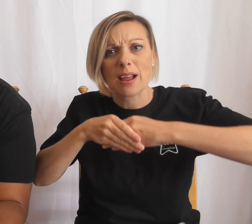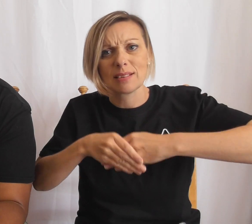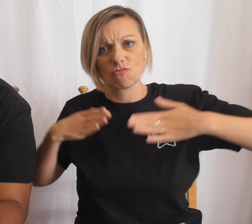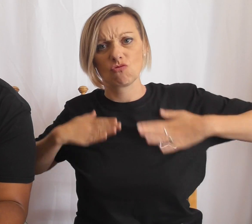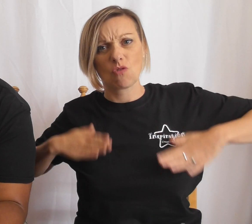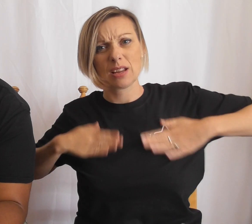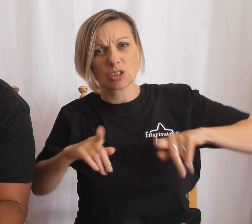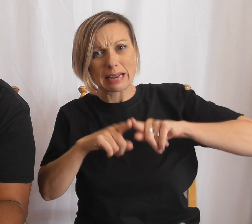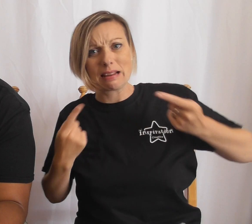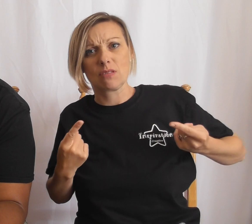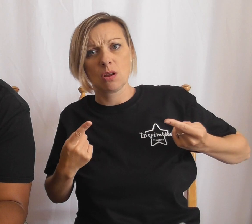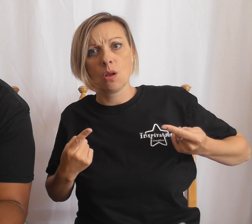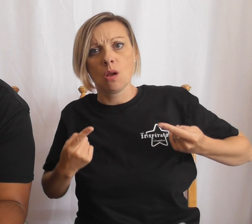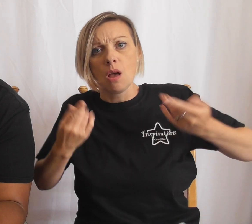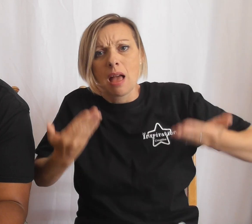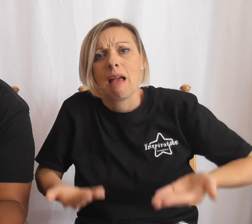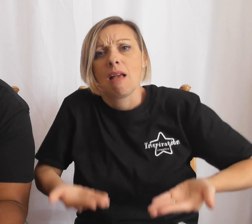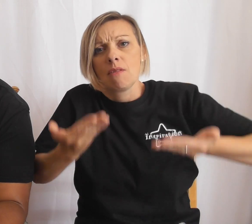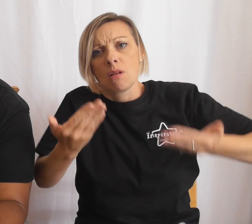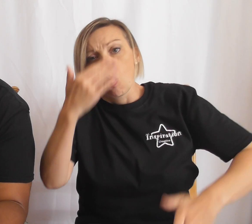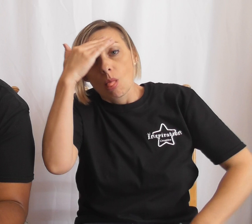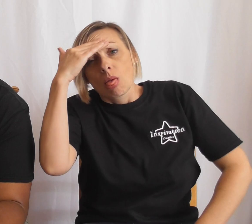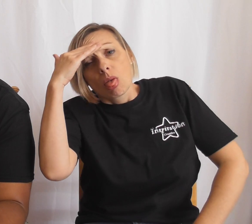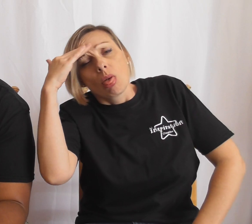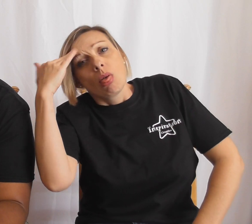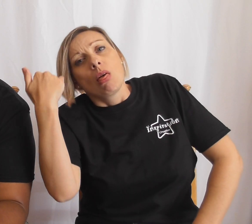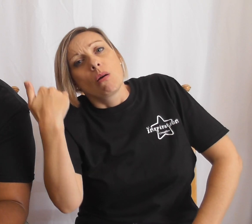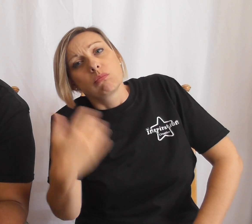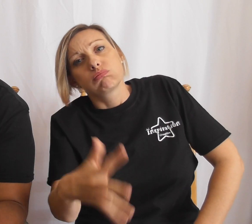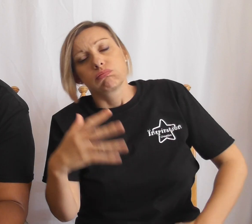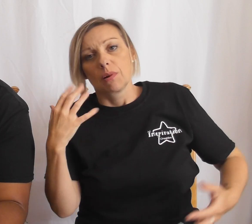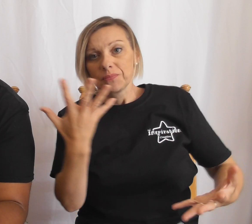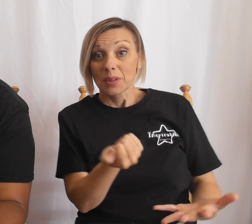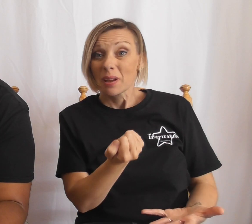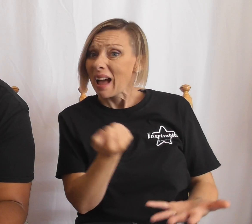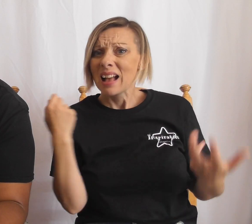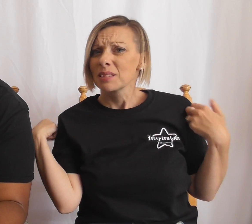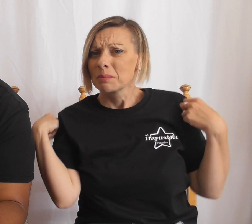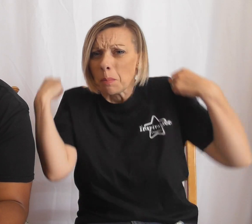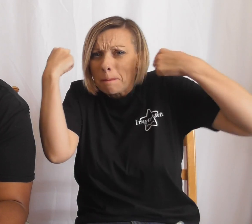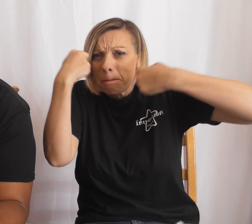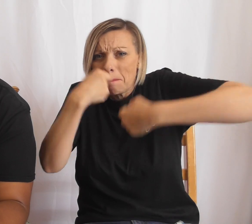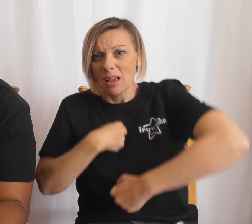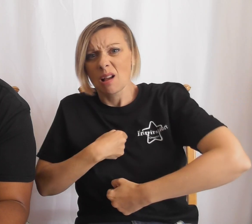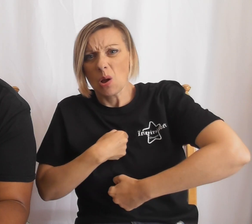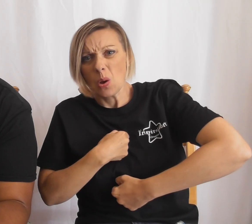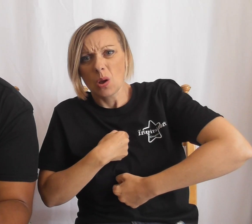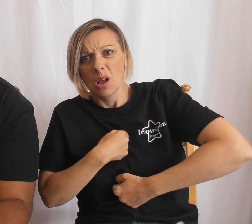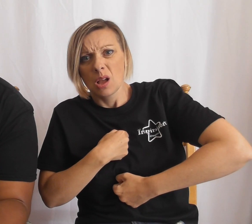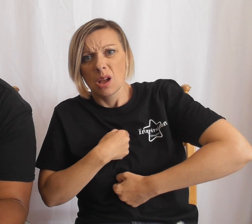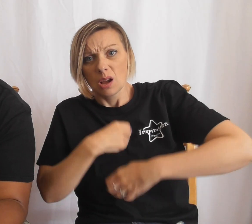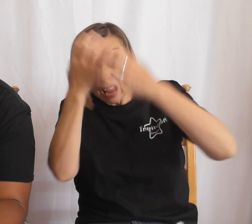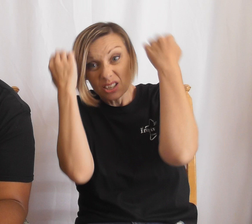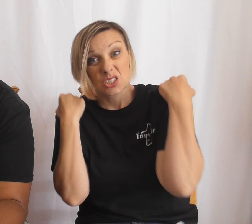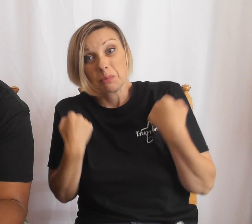George is doing heavy hot work and he's wearing a big coat and he's still got his big jumper